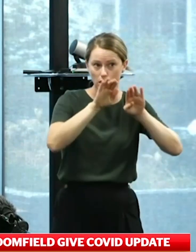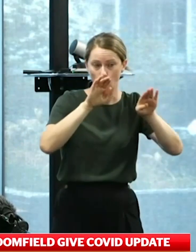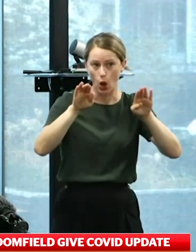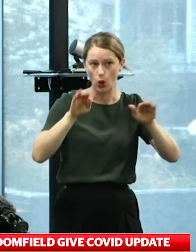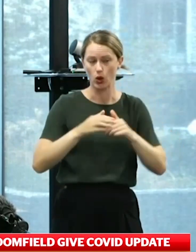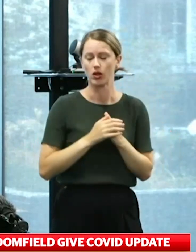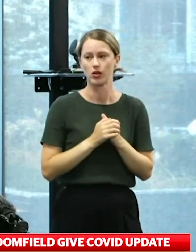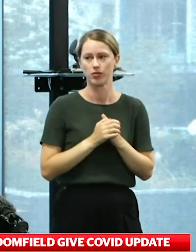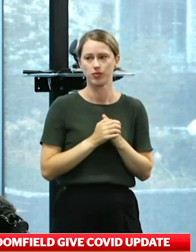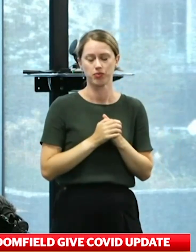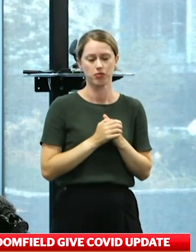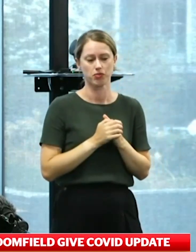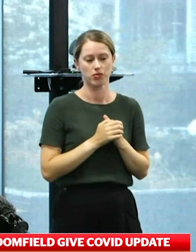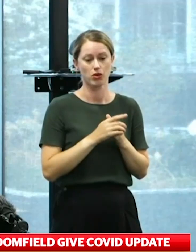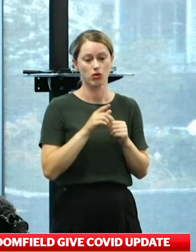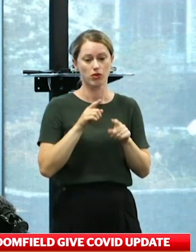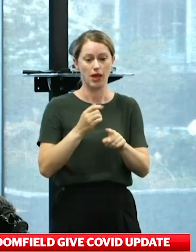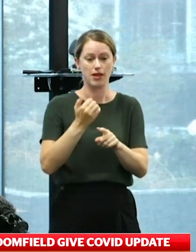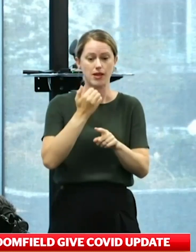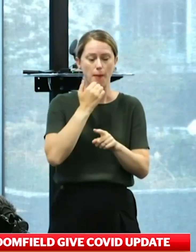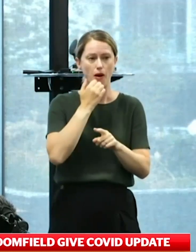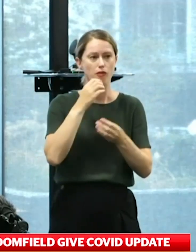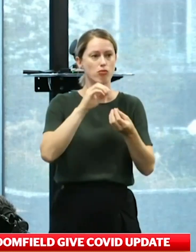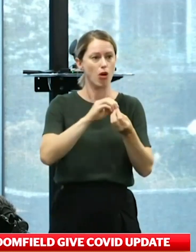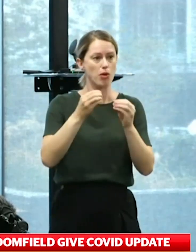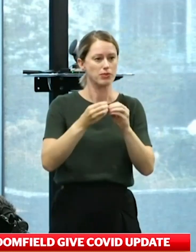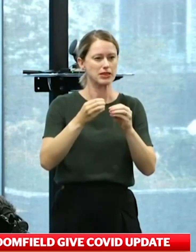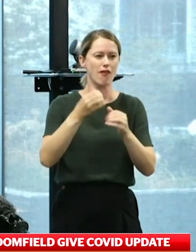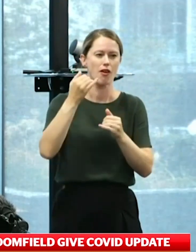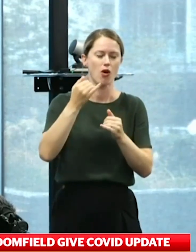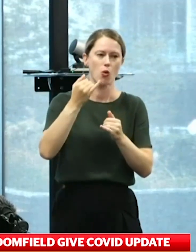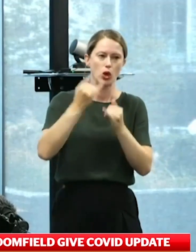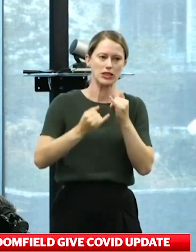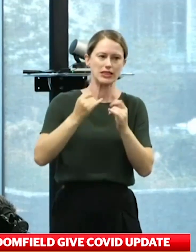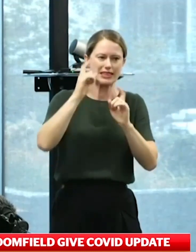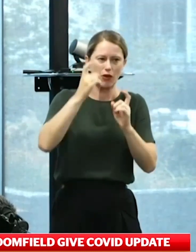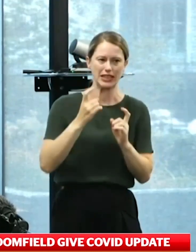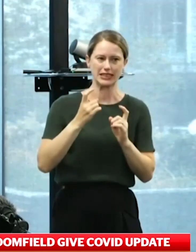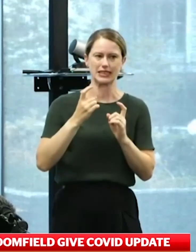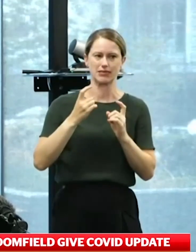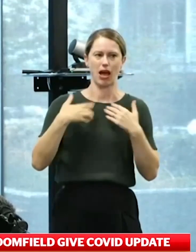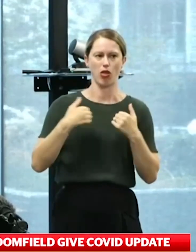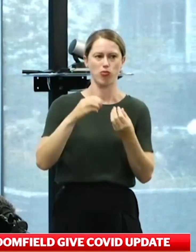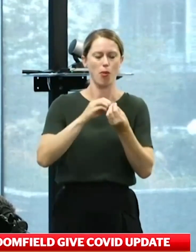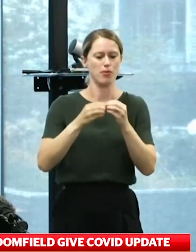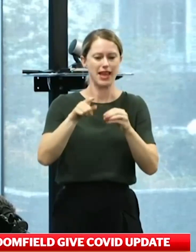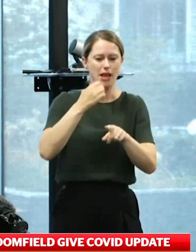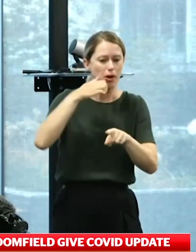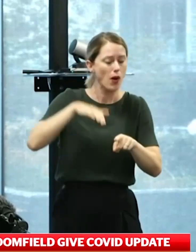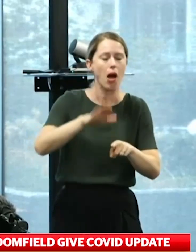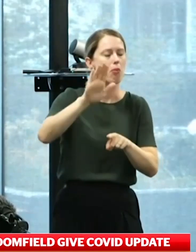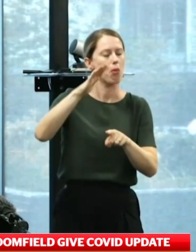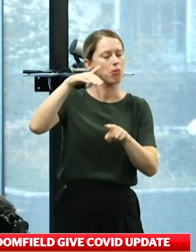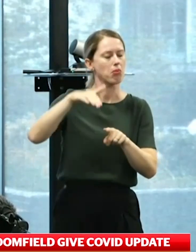early stage, we haven't seen an increase in the reported rate of those very rare but more serious side effects that we monitor closely,